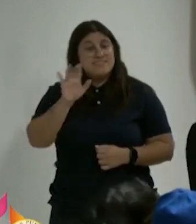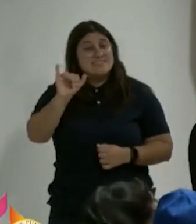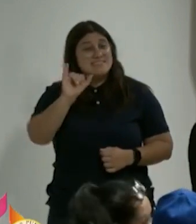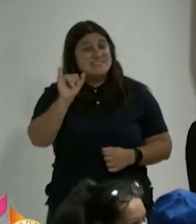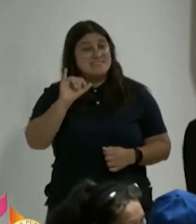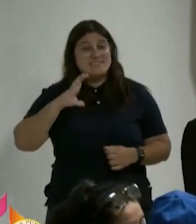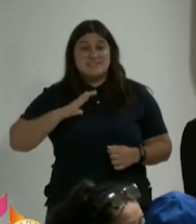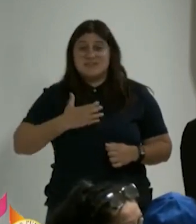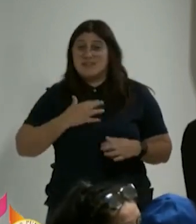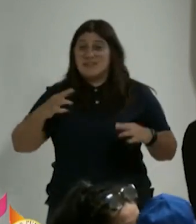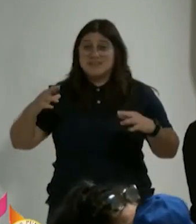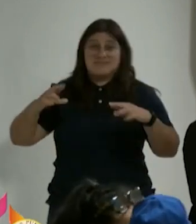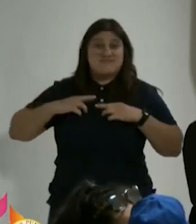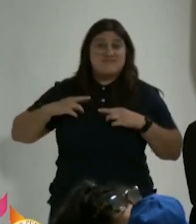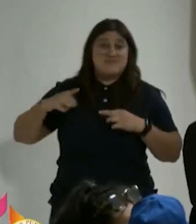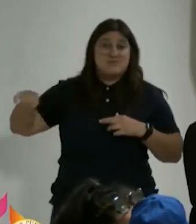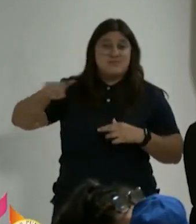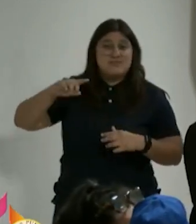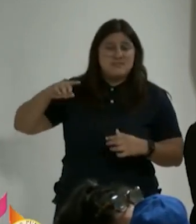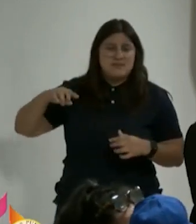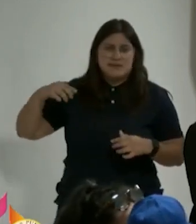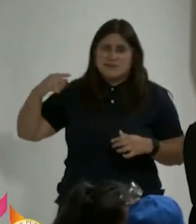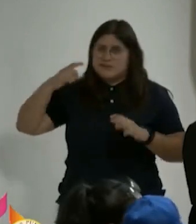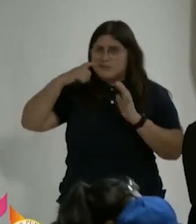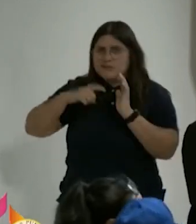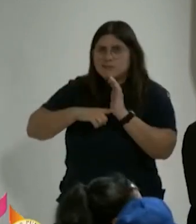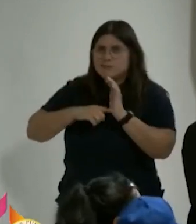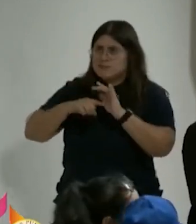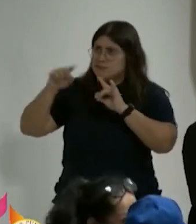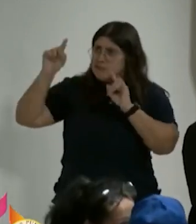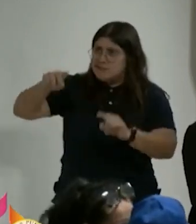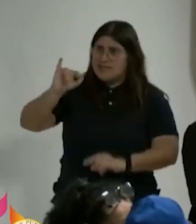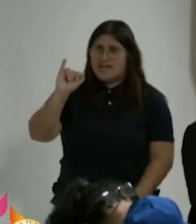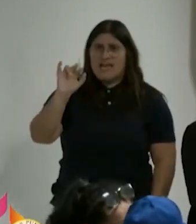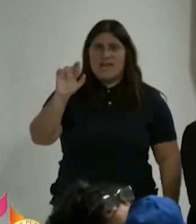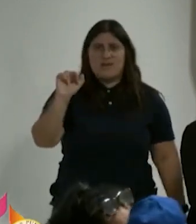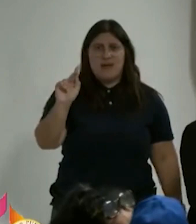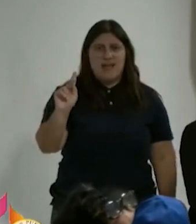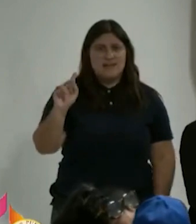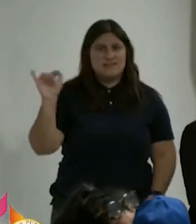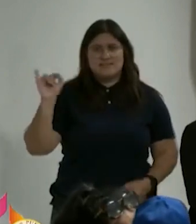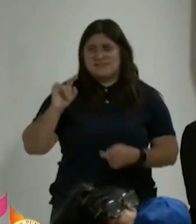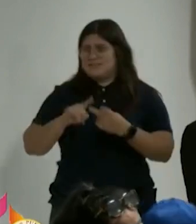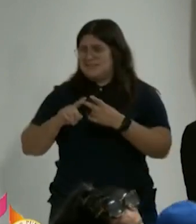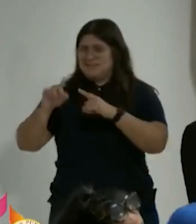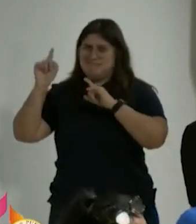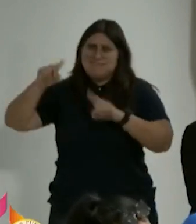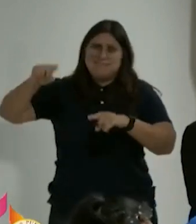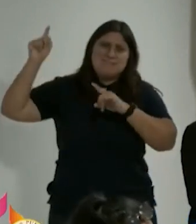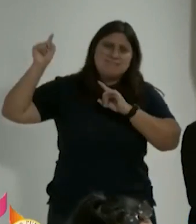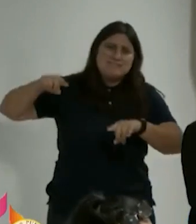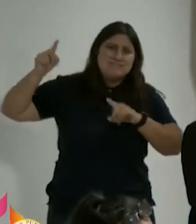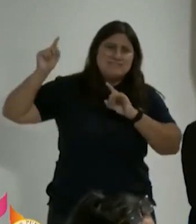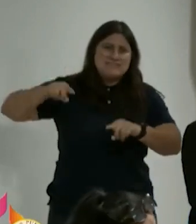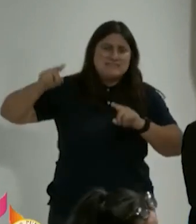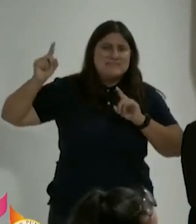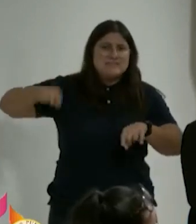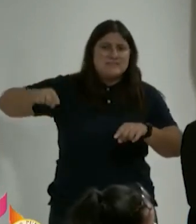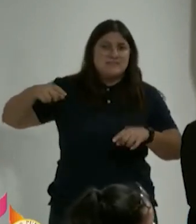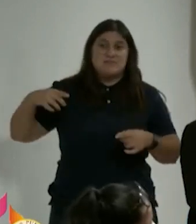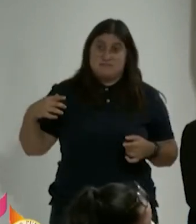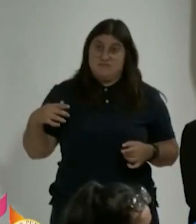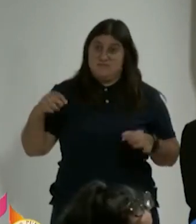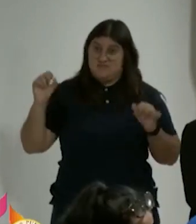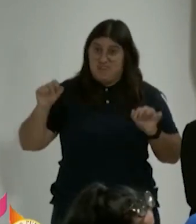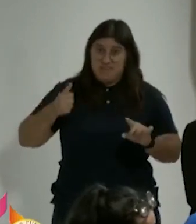veterans, they've seen so much. Those who went to Iraq and Afghanistan, deployment after deployment after deployment, it has an effect on